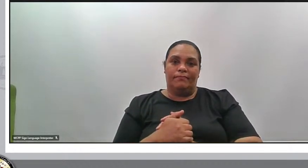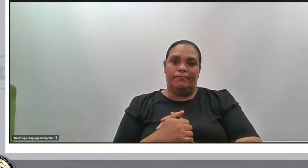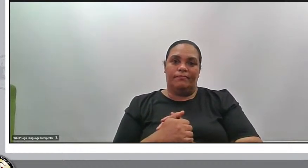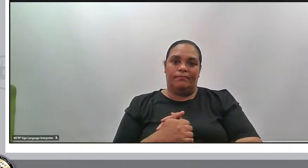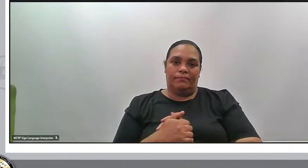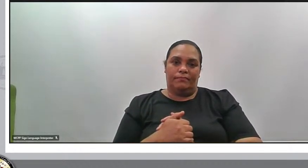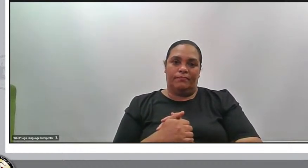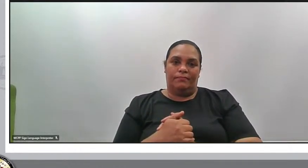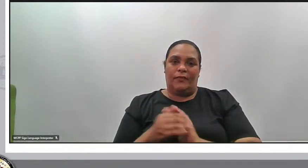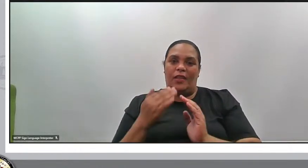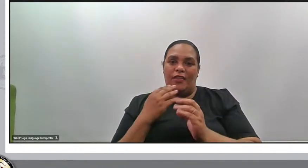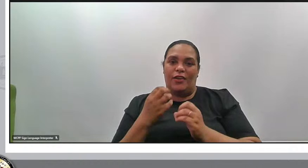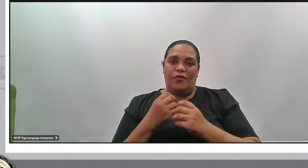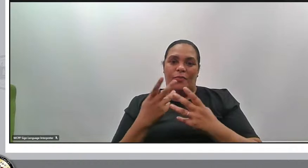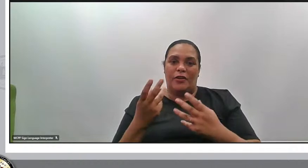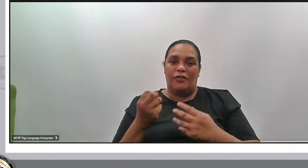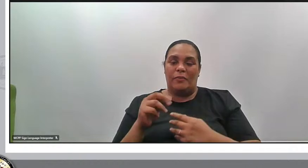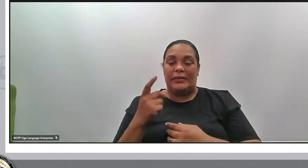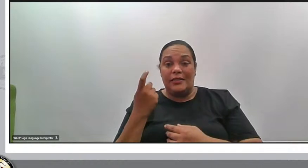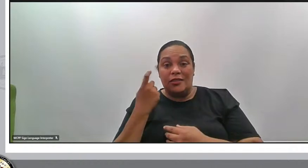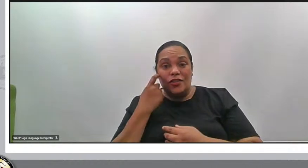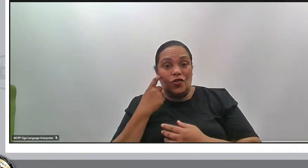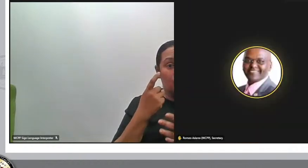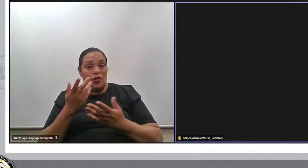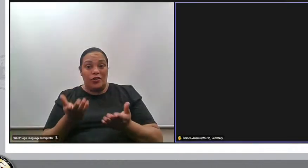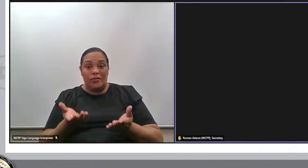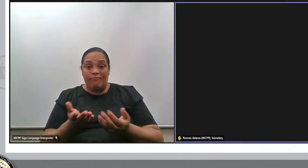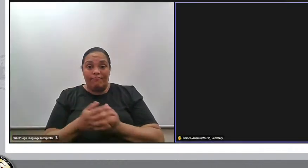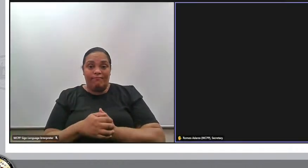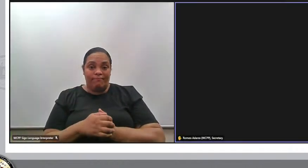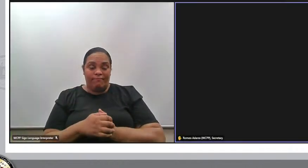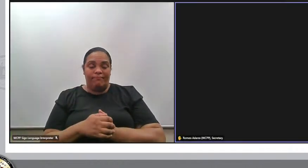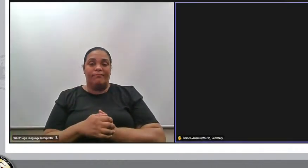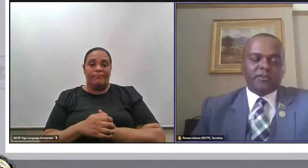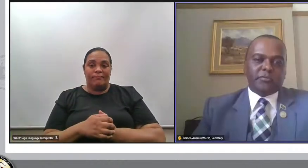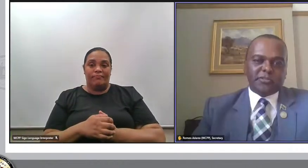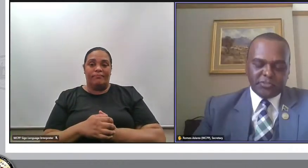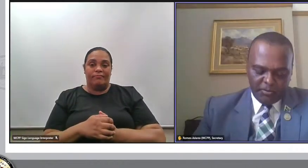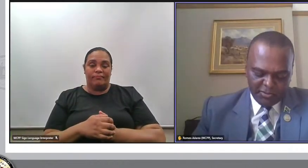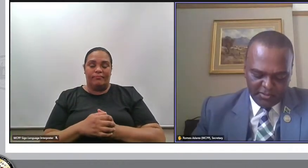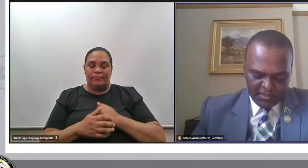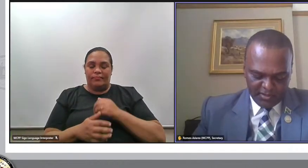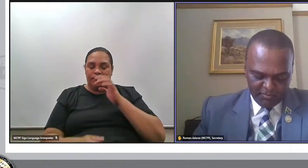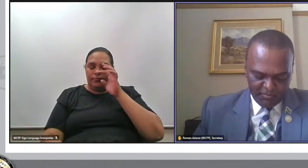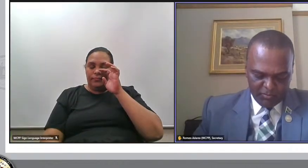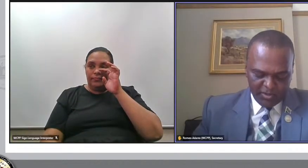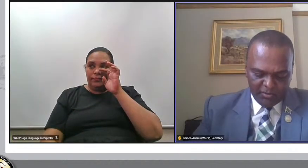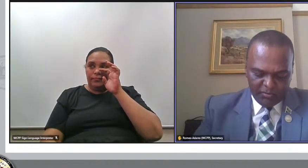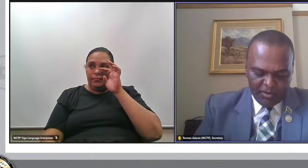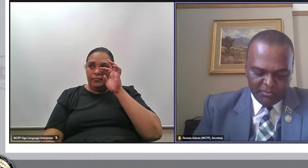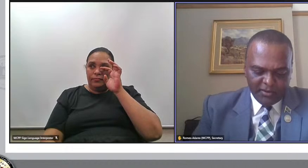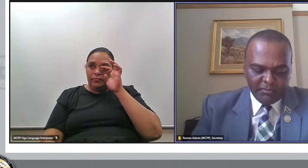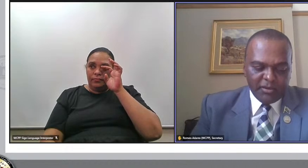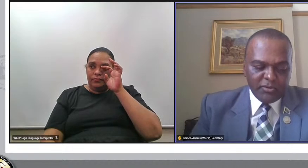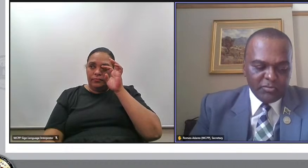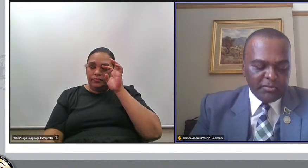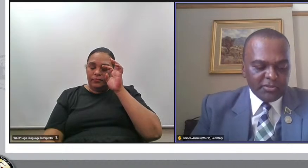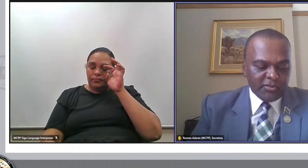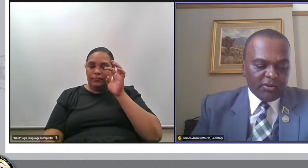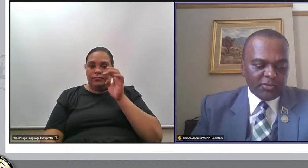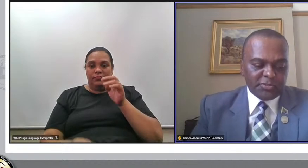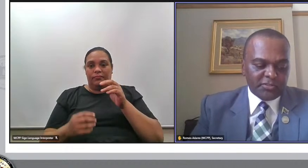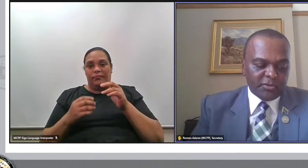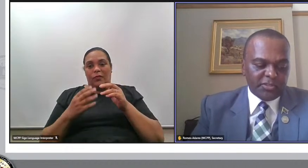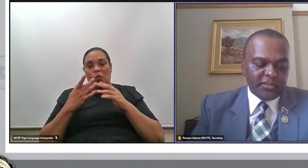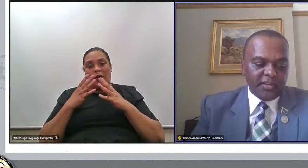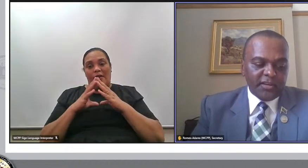Thank you very much. Mr. Secretary, then over to you. Thank you, Chairperson. Chairperson, when I'm done, I'm going to maybe